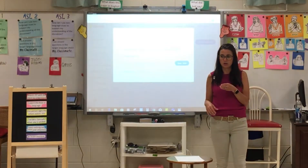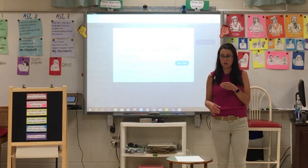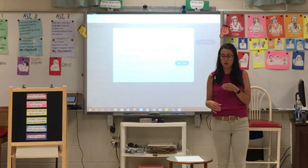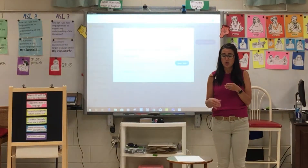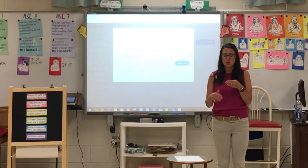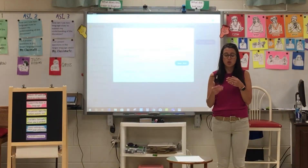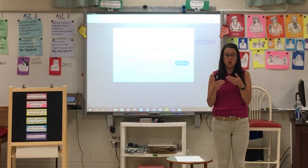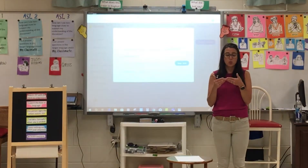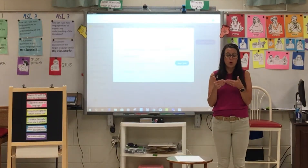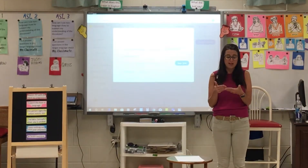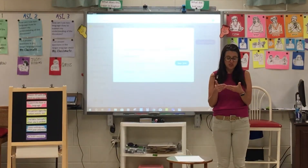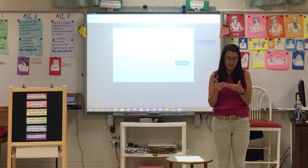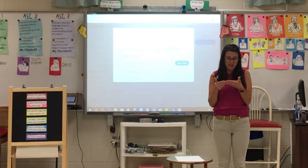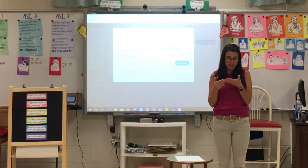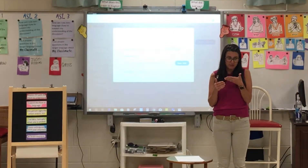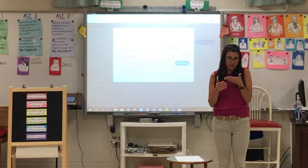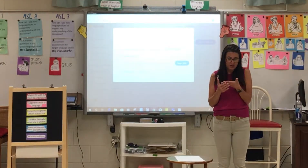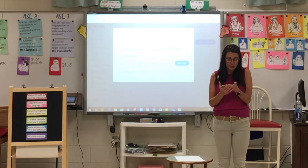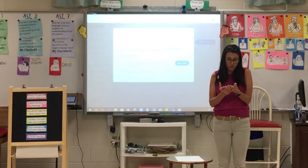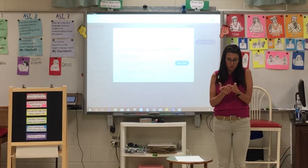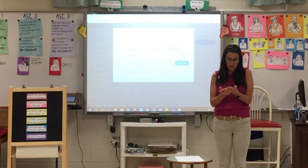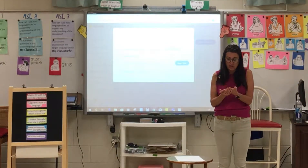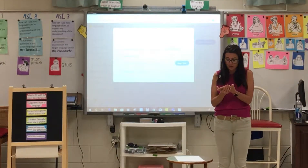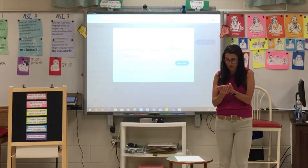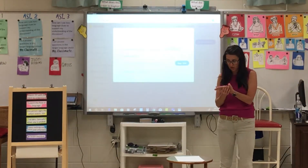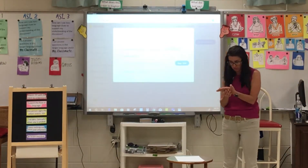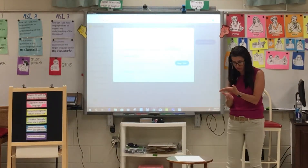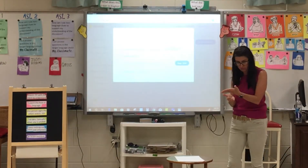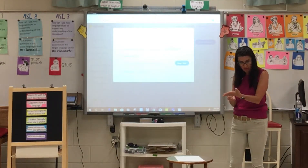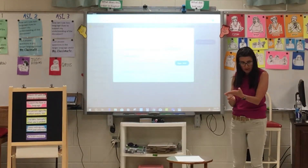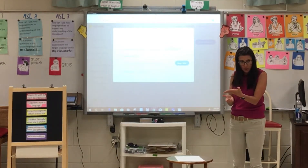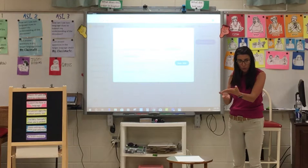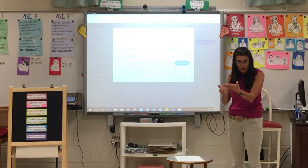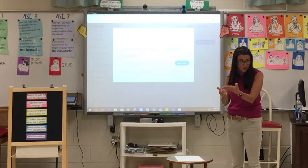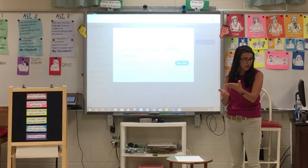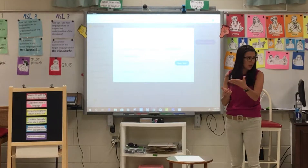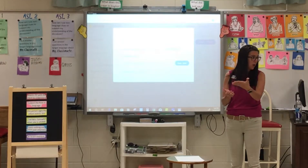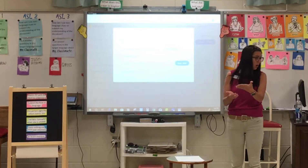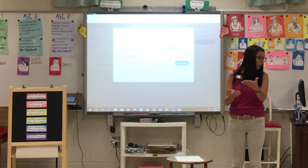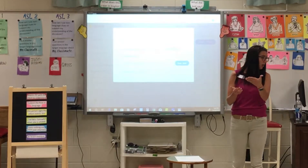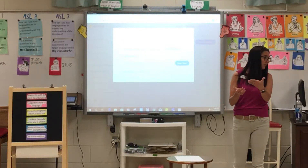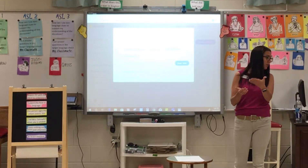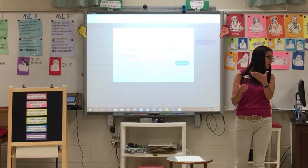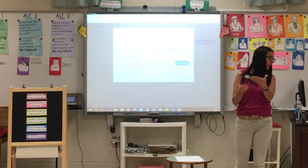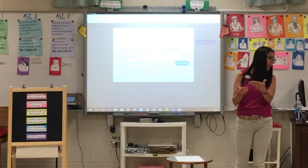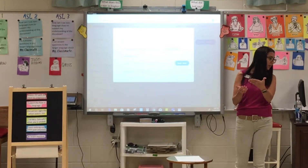your partner. So you're watching the video together. Okay, you're watching it,